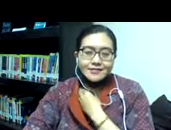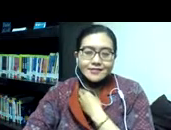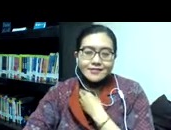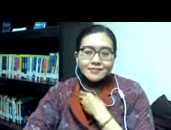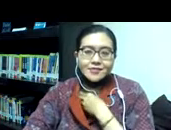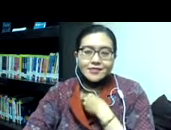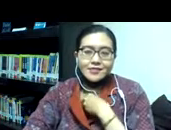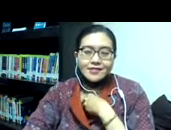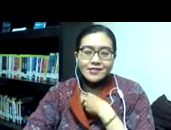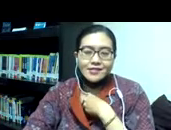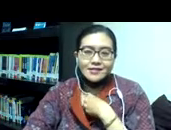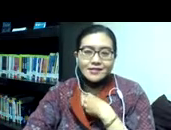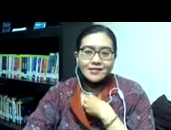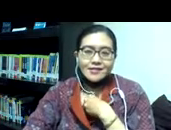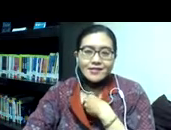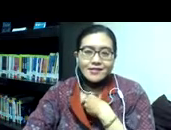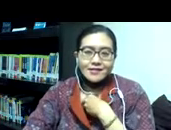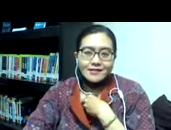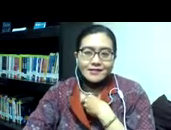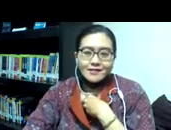dancers community.